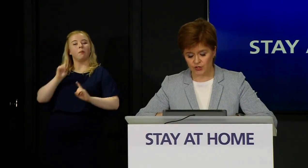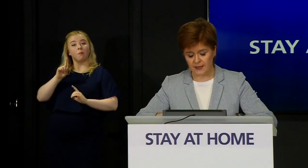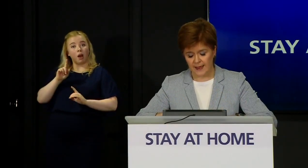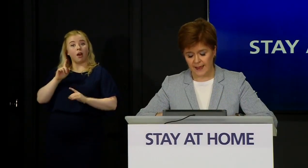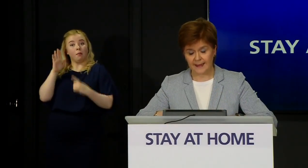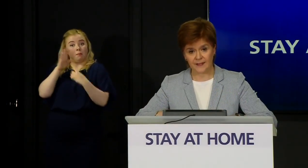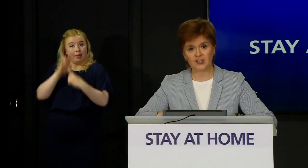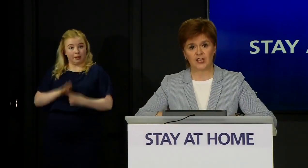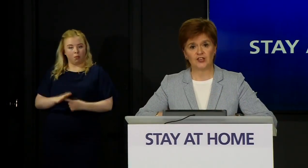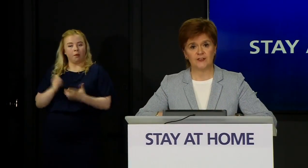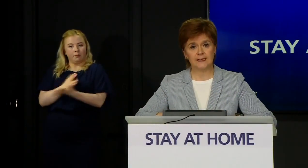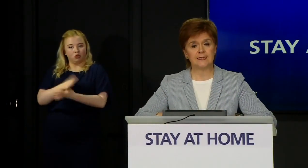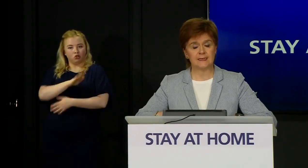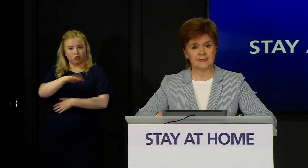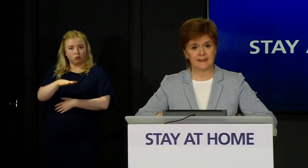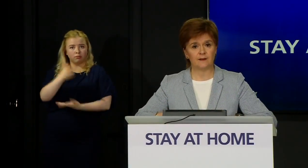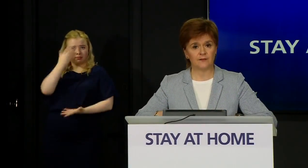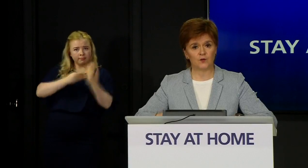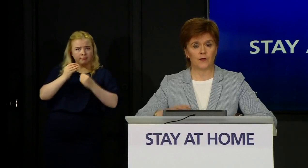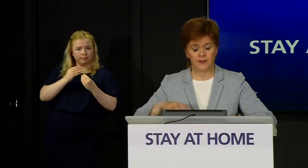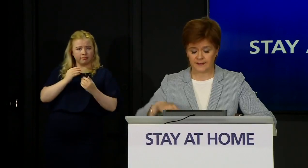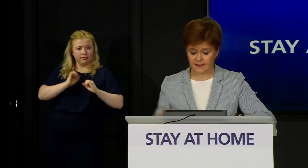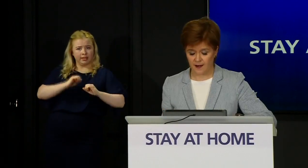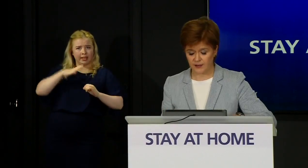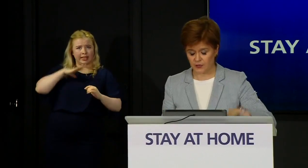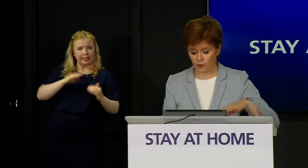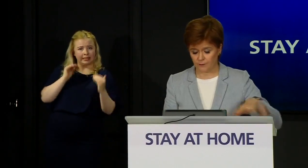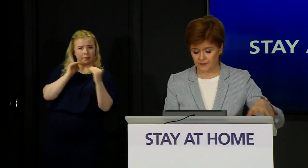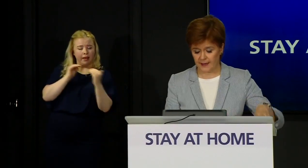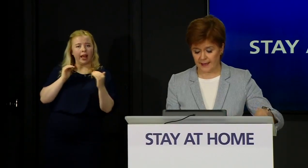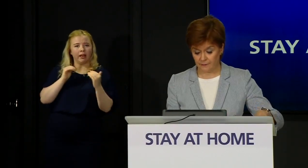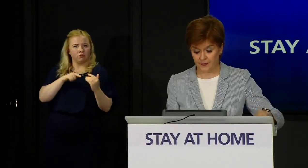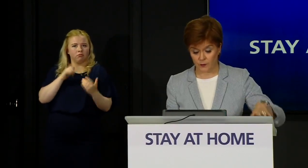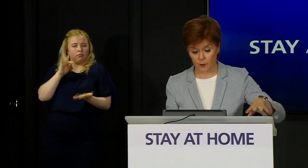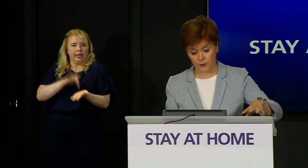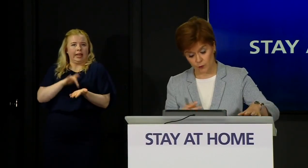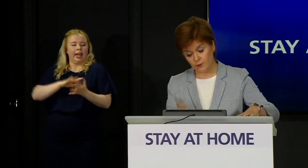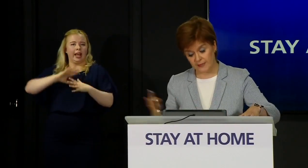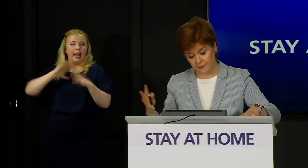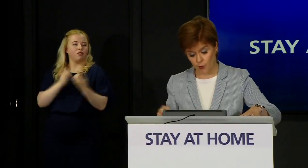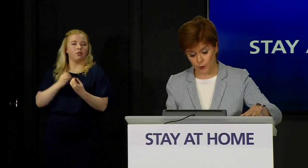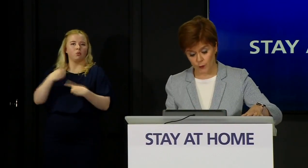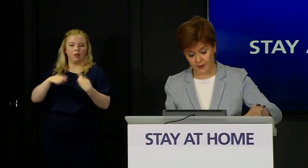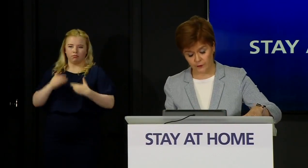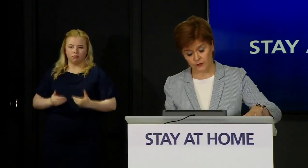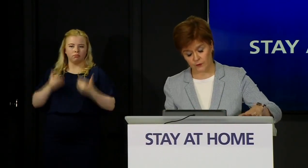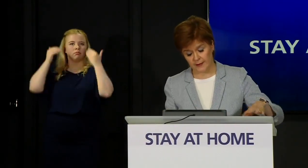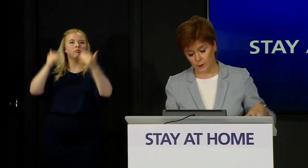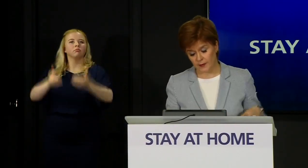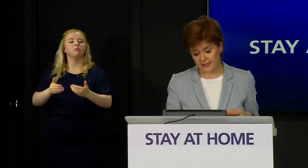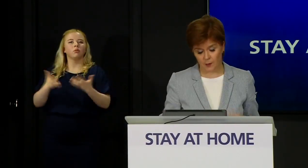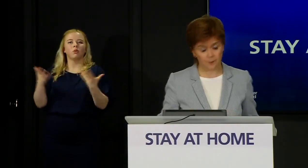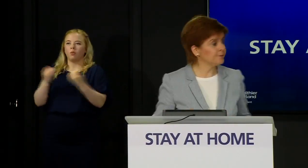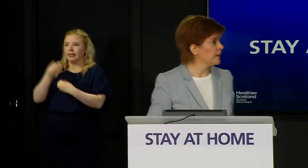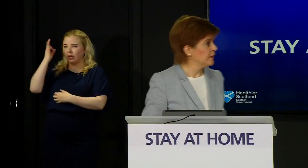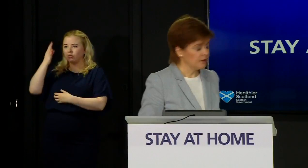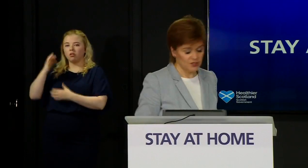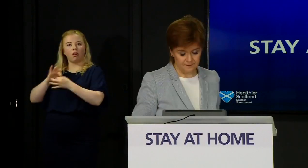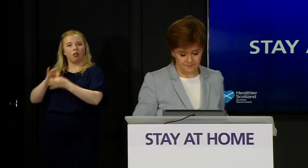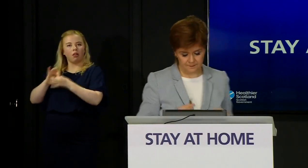that children get the education they need and deserve is one that is at the heart of everything that we will take forward with councils in the weeks to